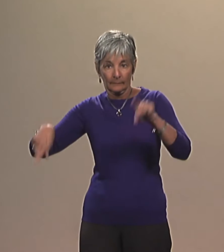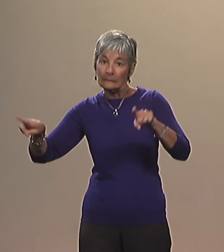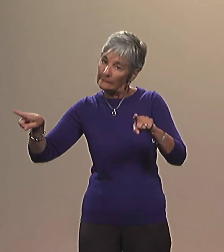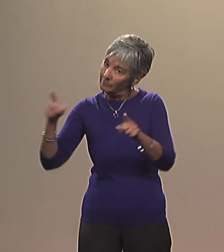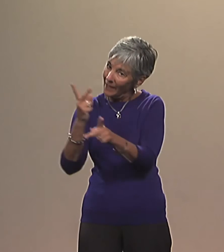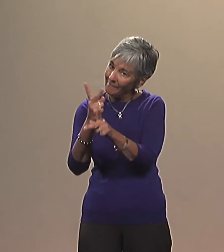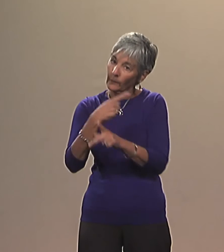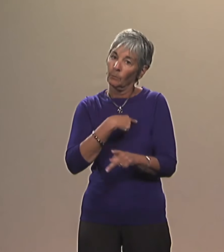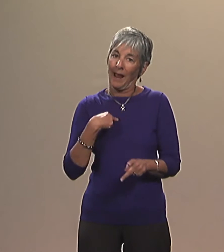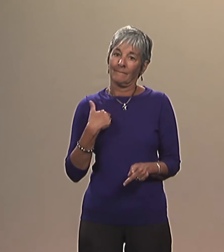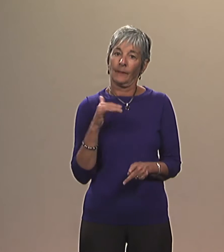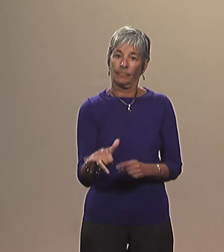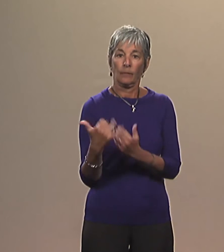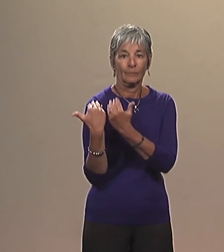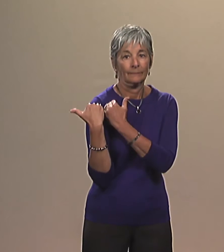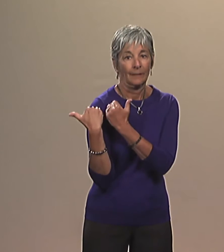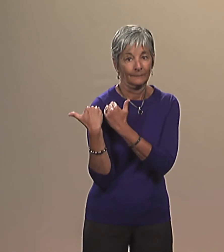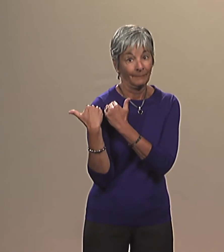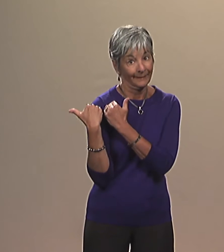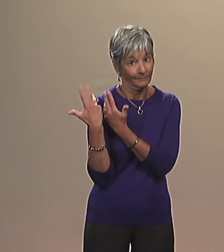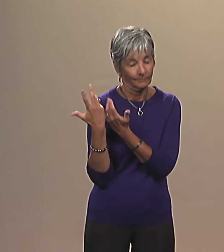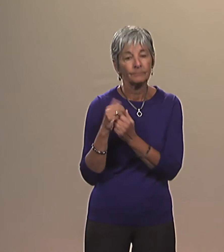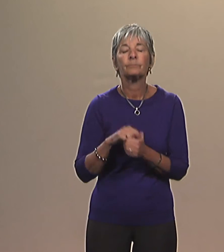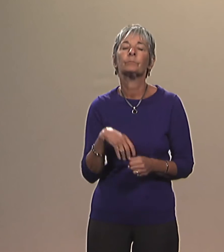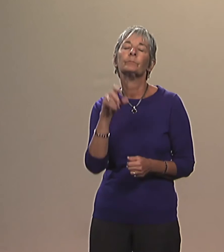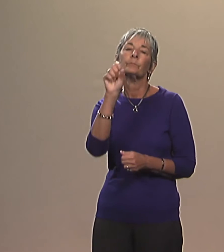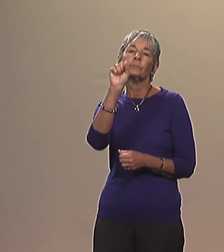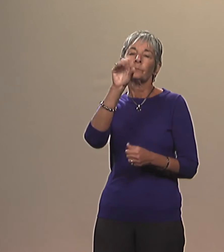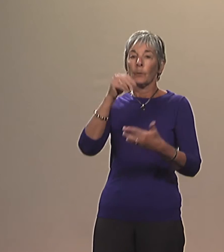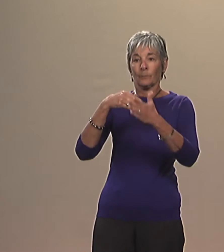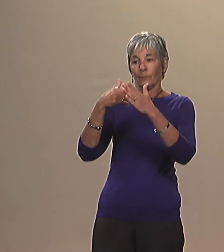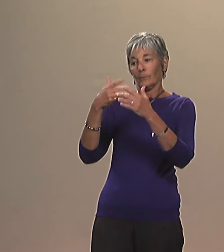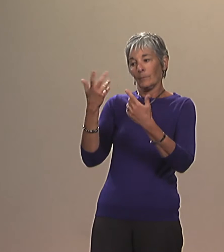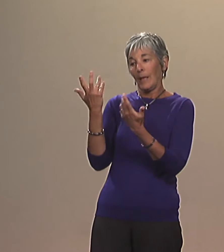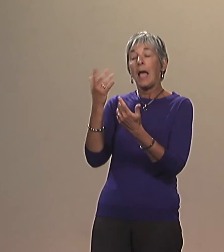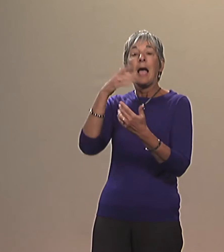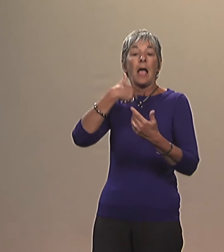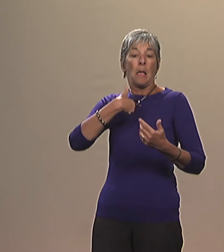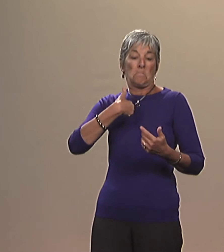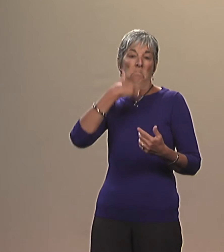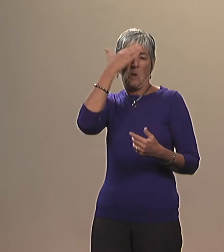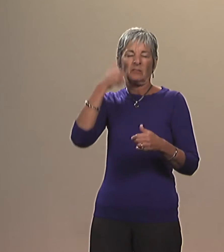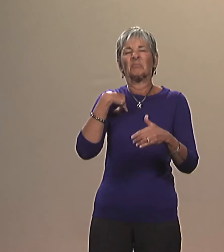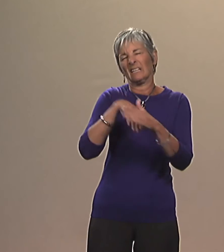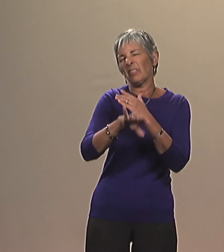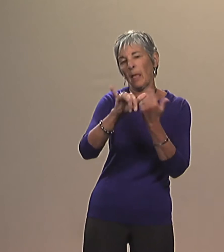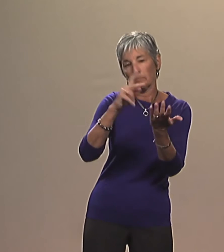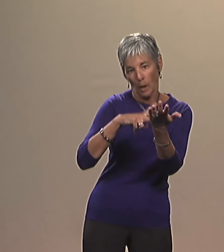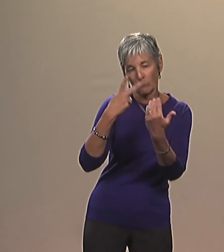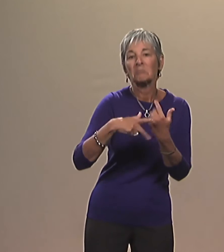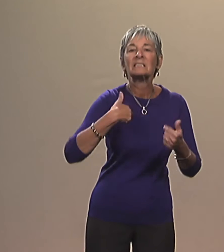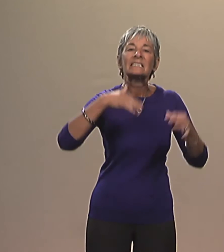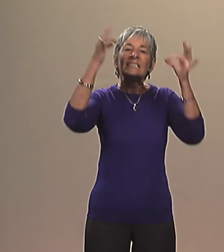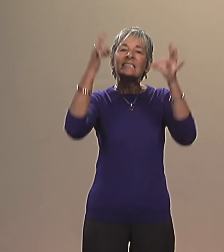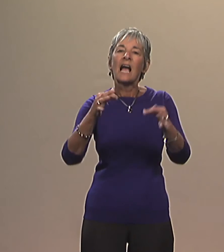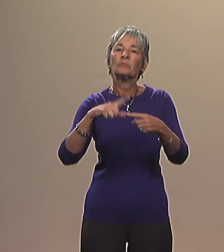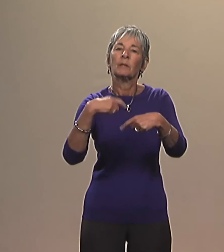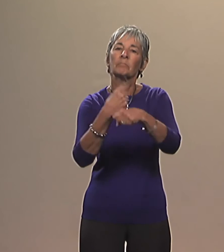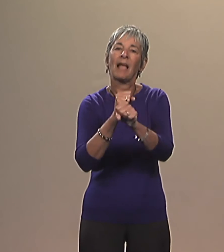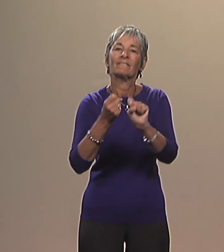services they may need but may not be receiving. There is a great deal of variation in these programs, and we have a responsibility. Anyway, because I